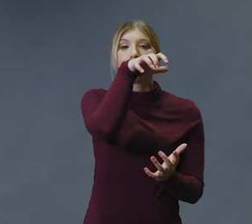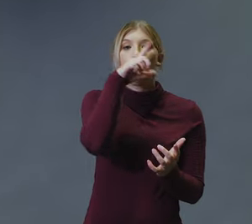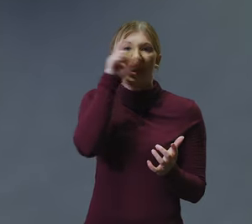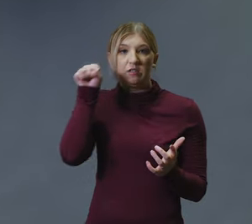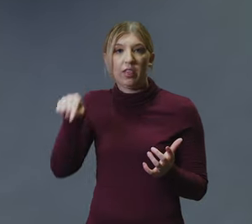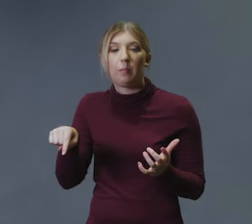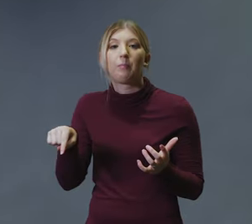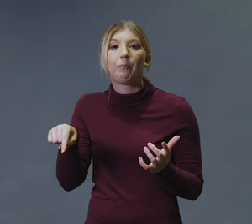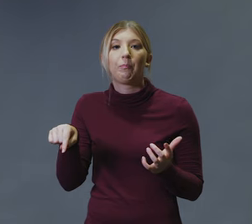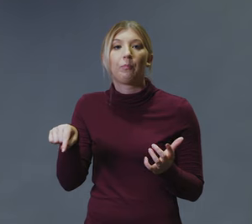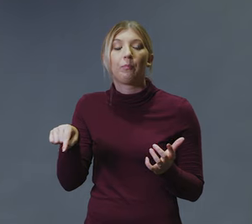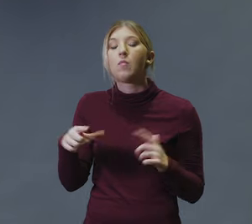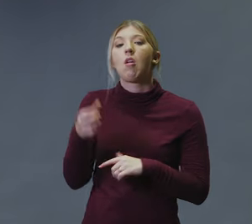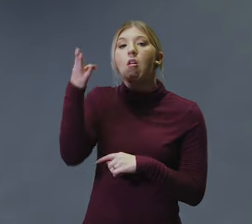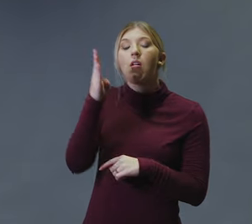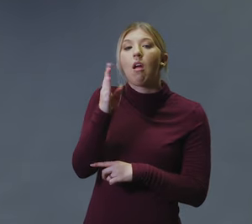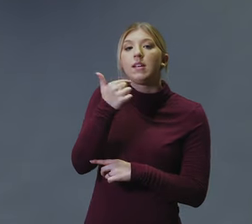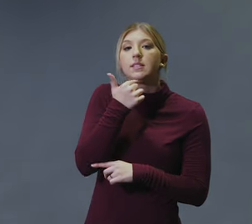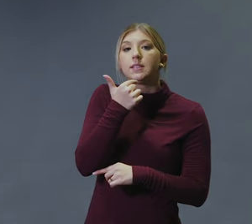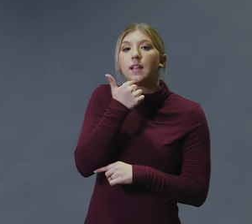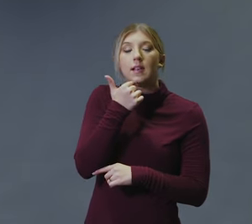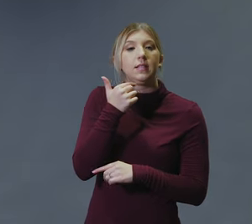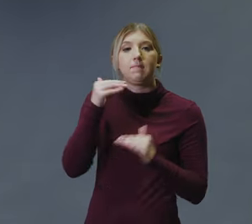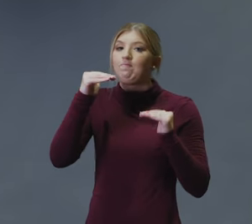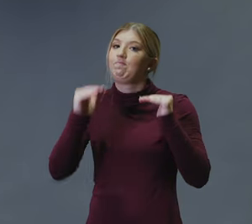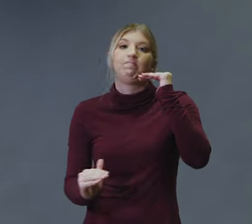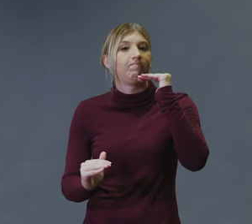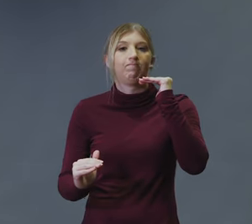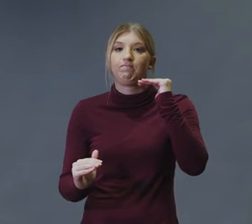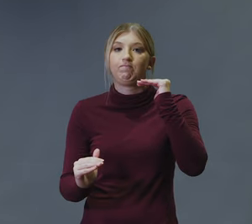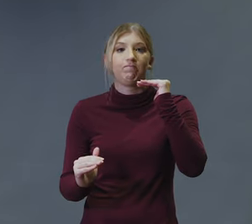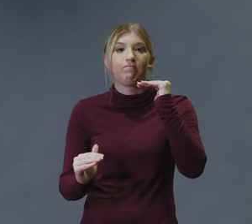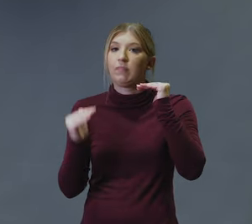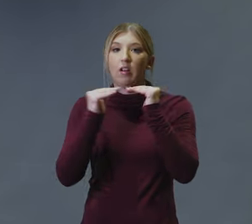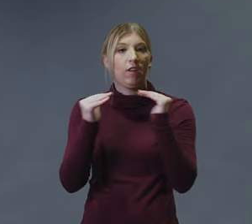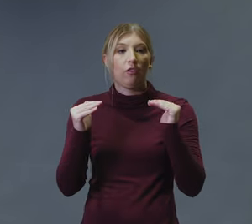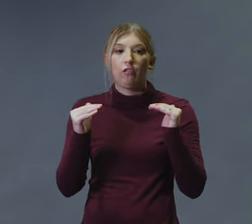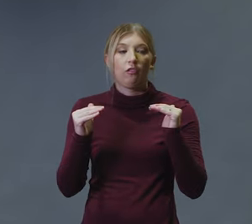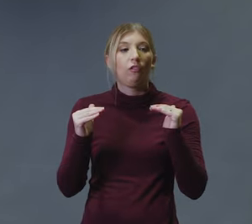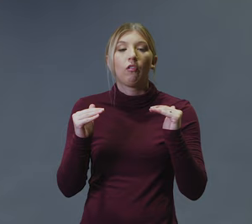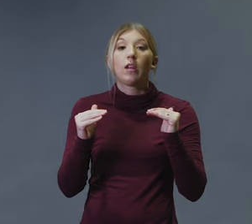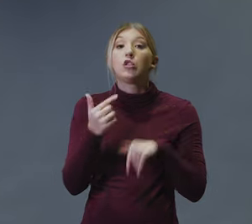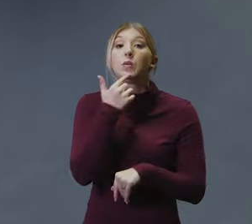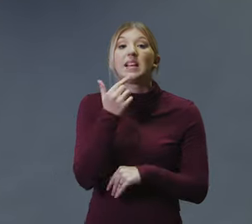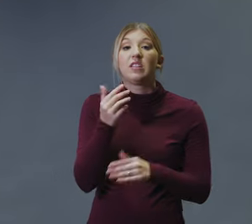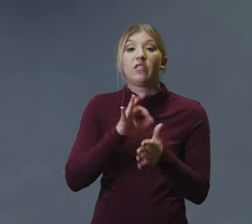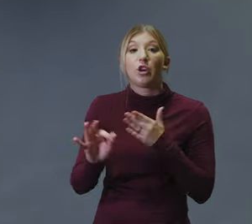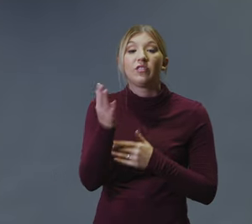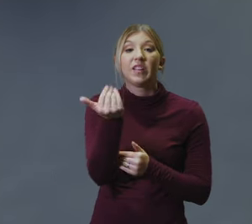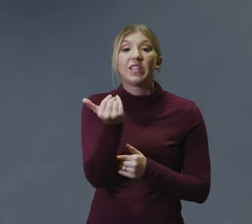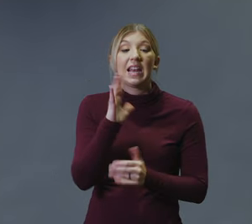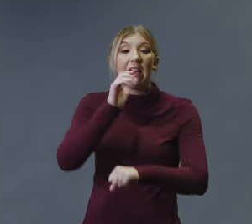poor. God says that this is unjust. So Amos says to them in verse 15,